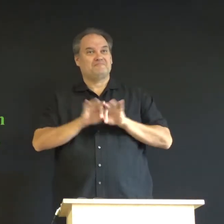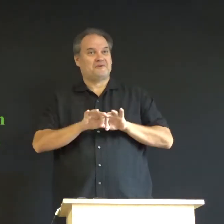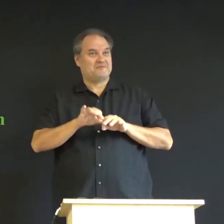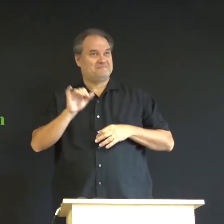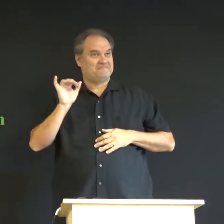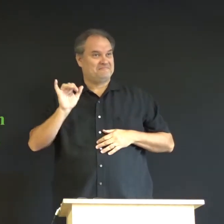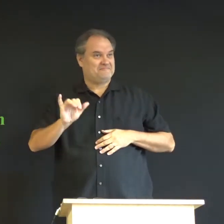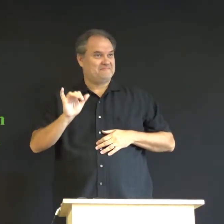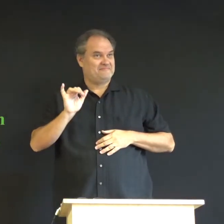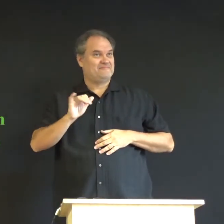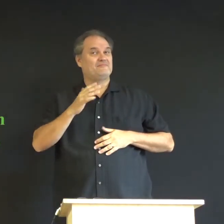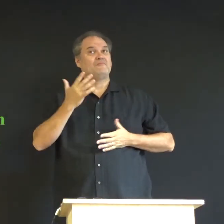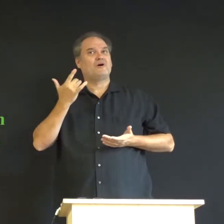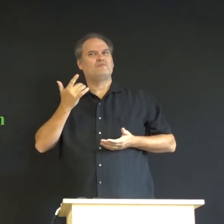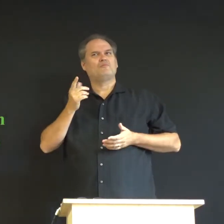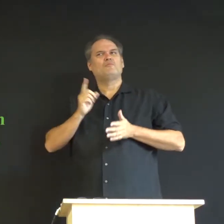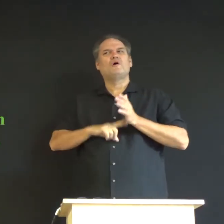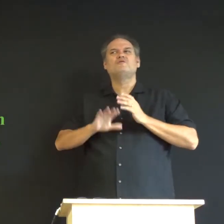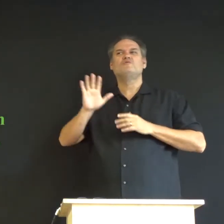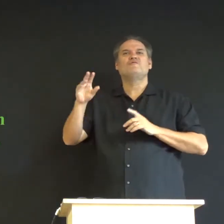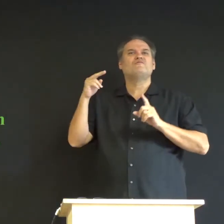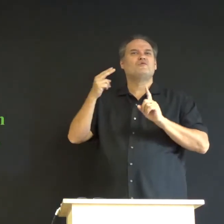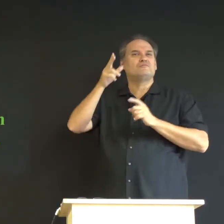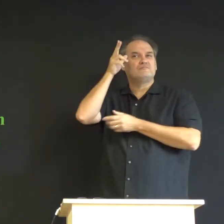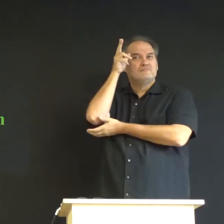Okay, angels are important.